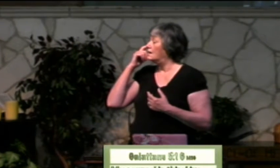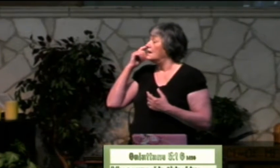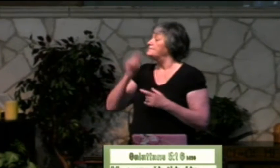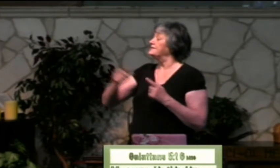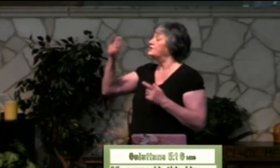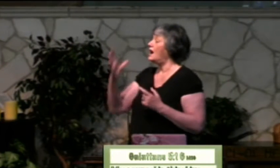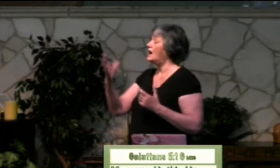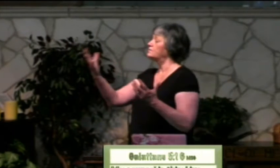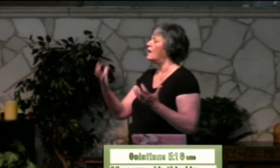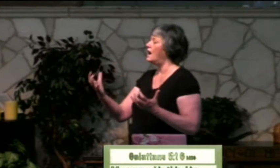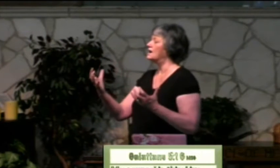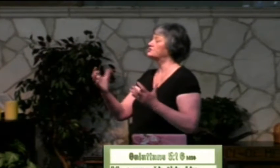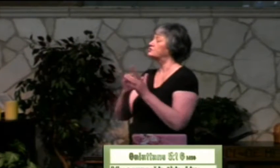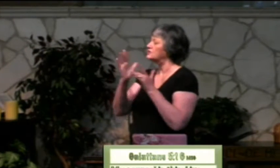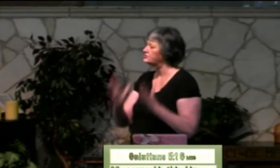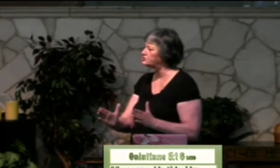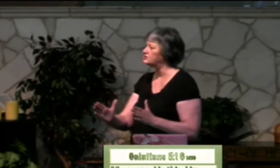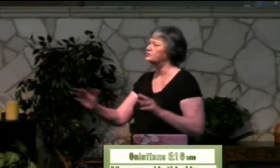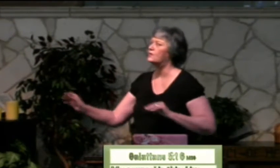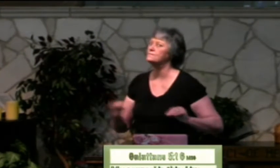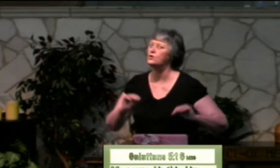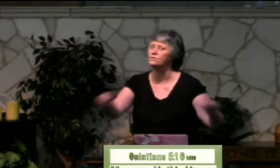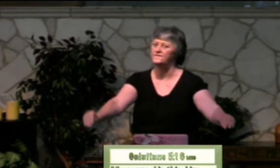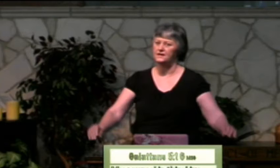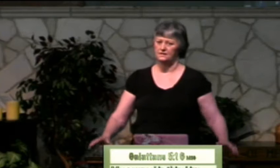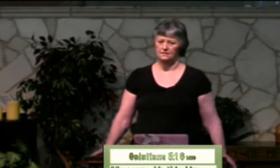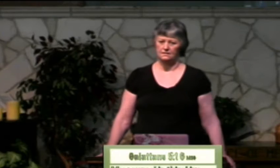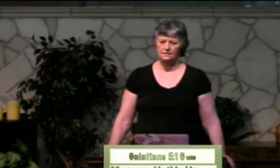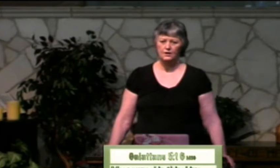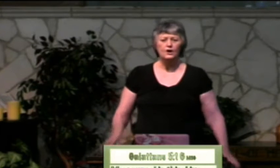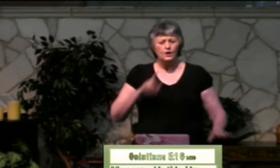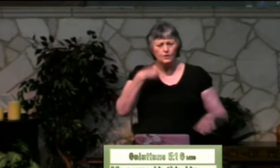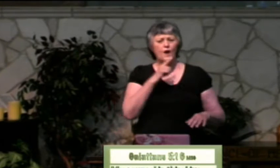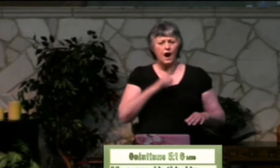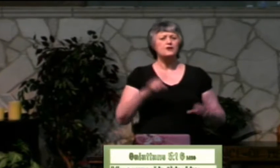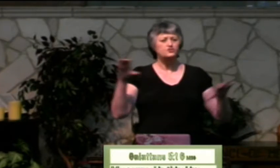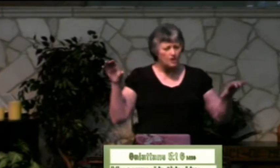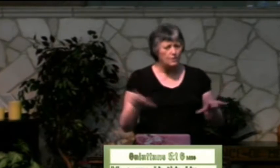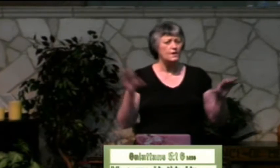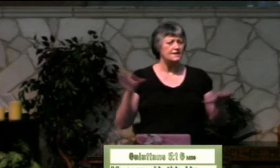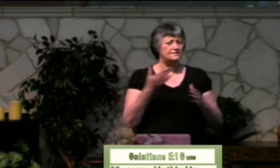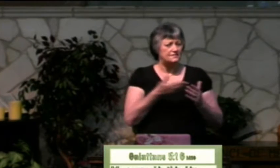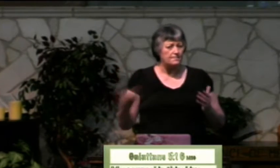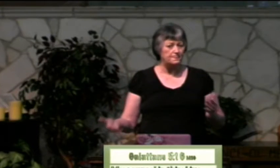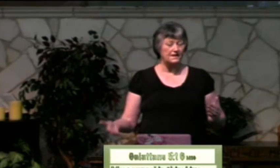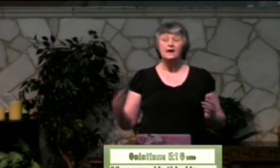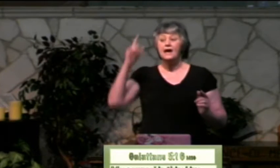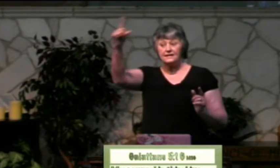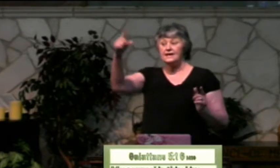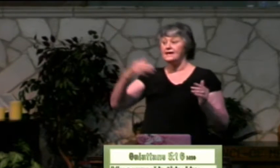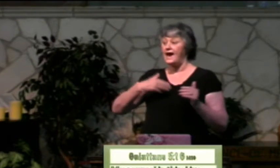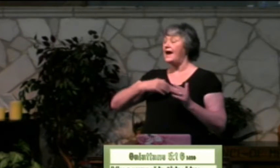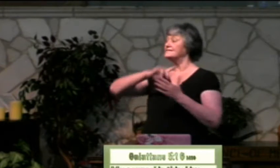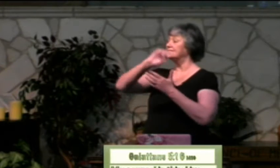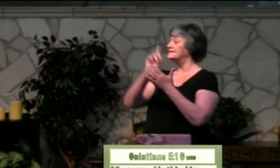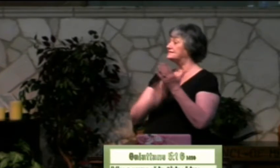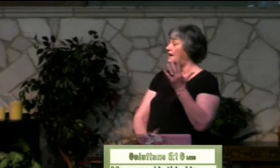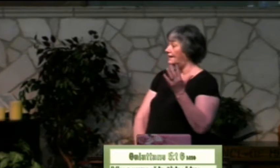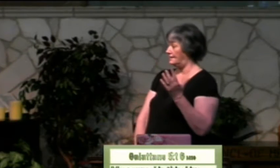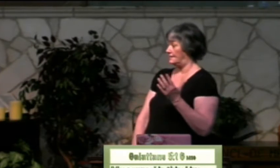But God wants Christians who are moving, who are doing something. And he has the design.